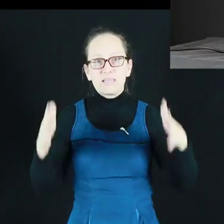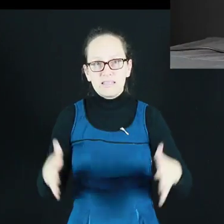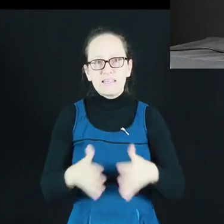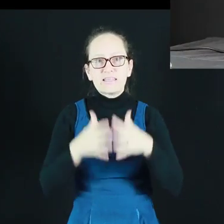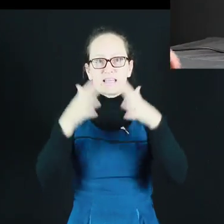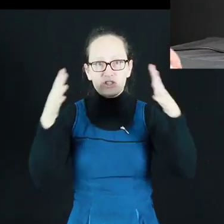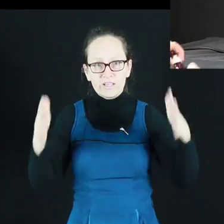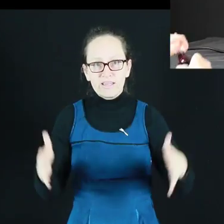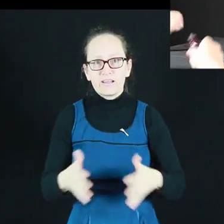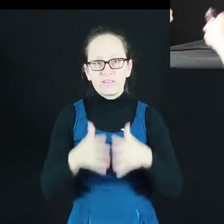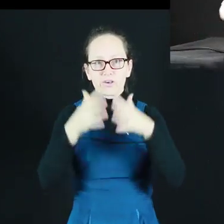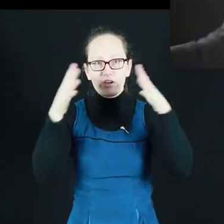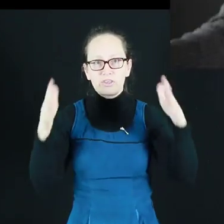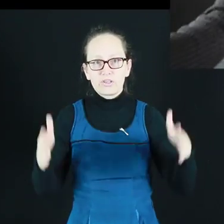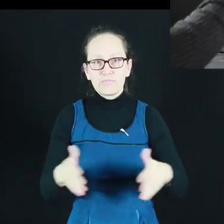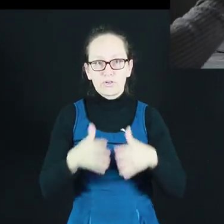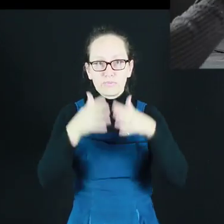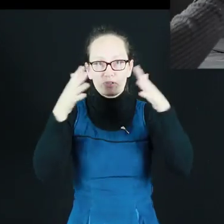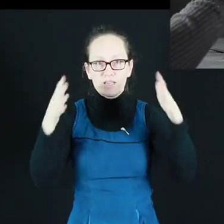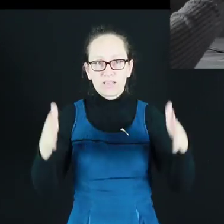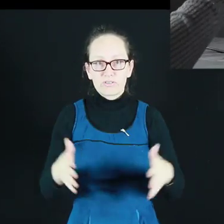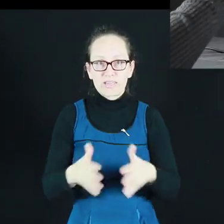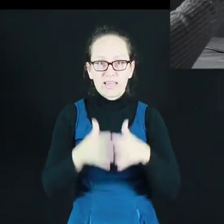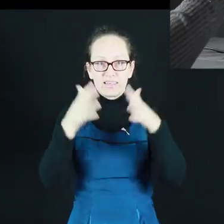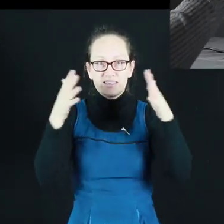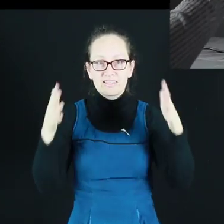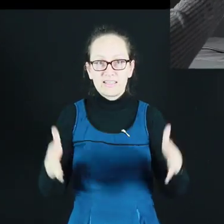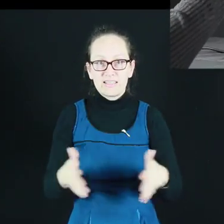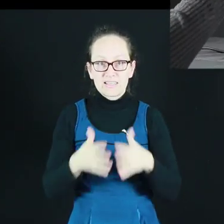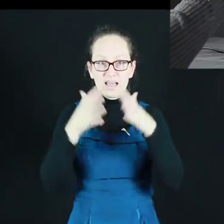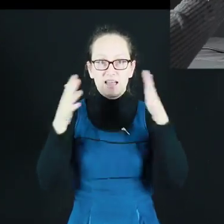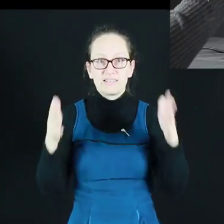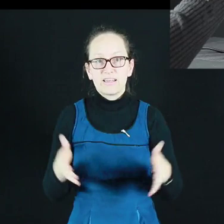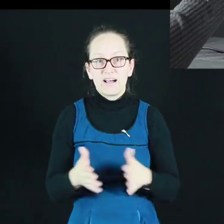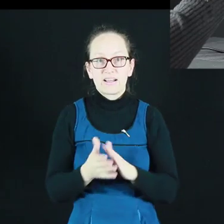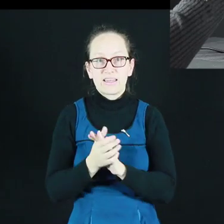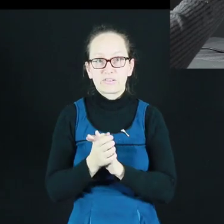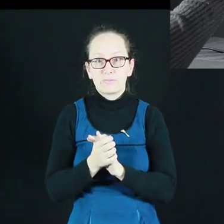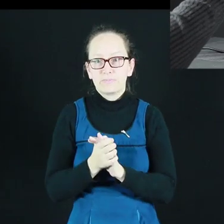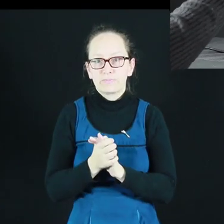but it is actually undergoing those multiple cycles like this inside our kettle.